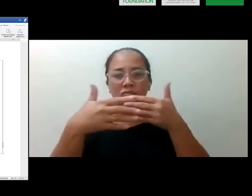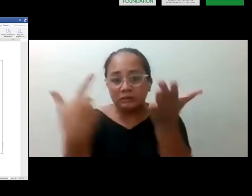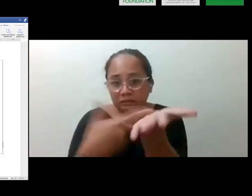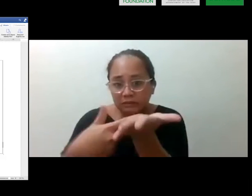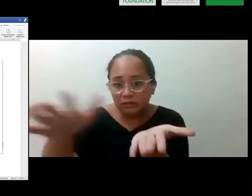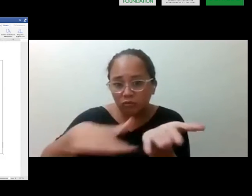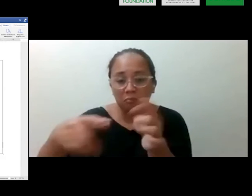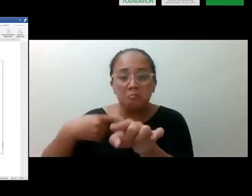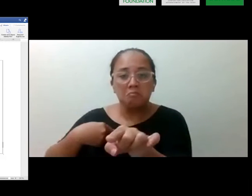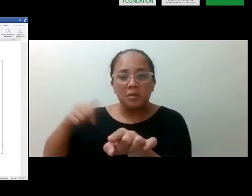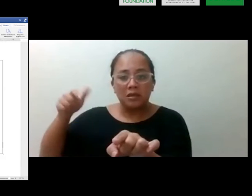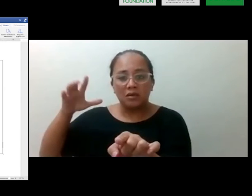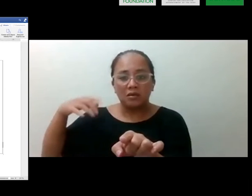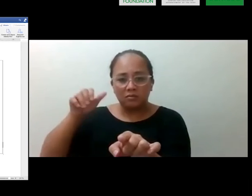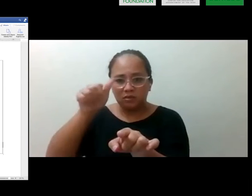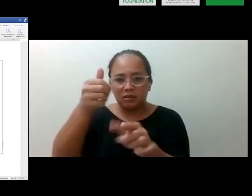I need to look up